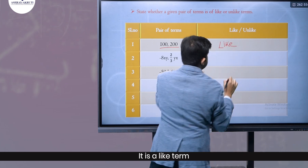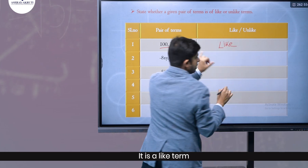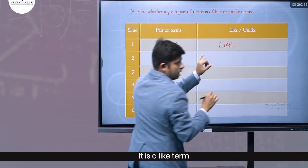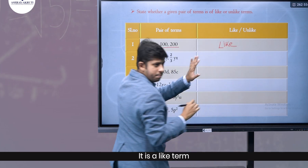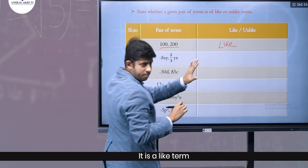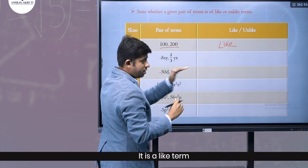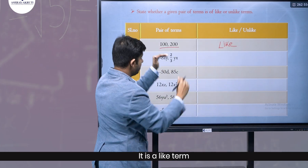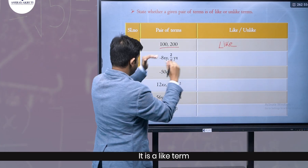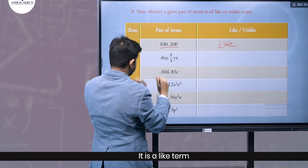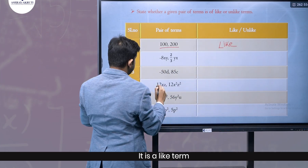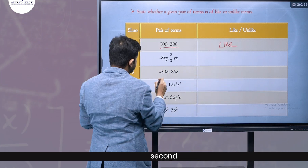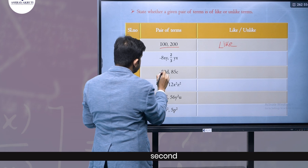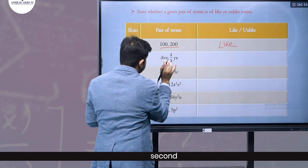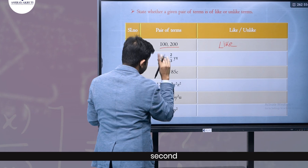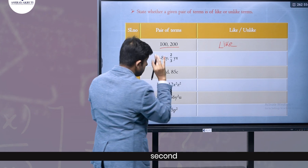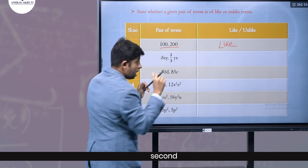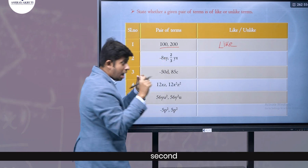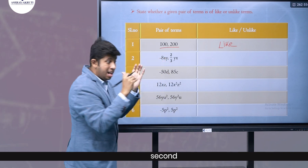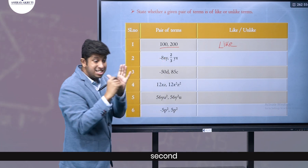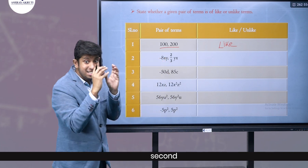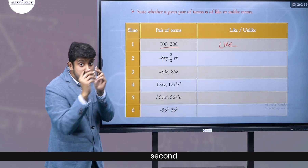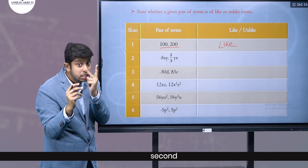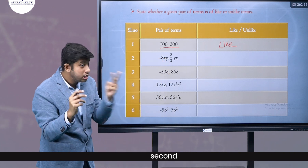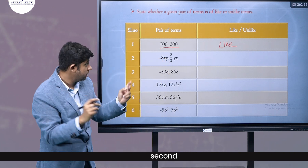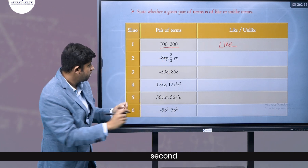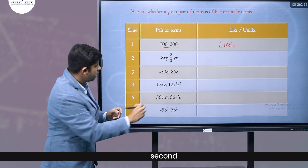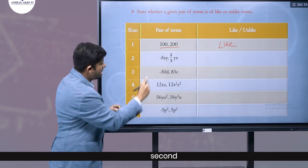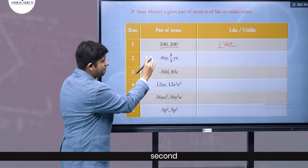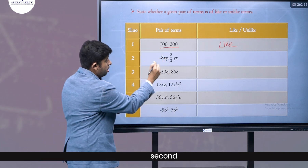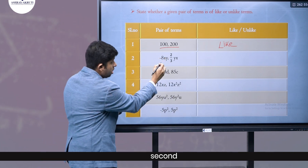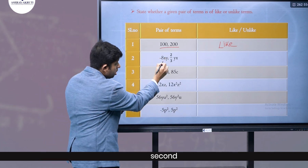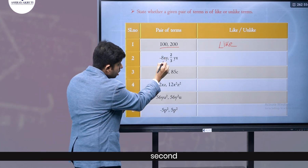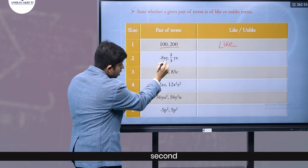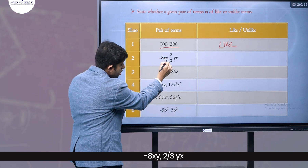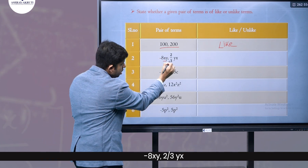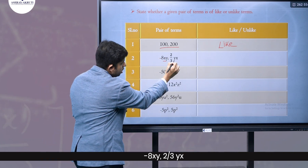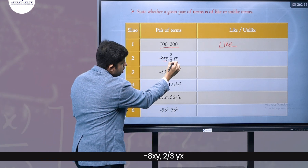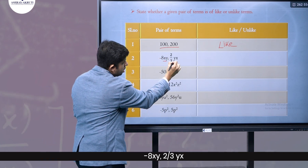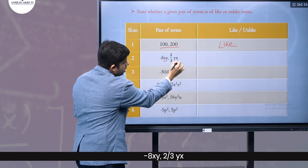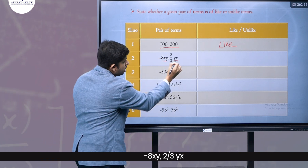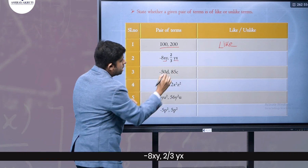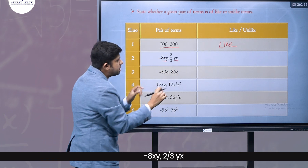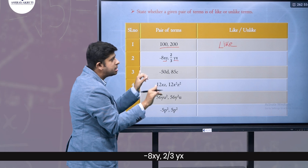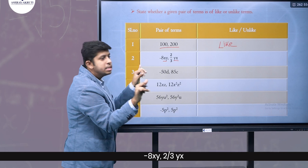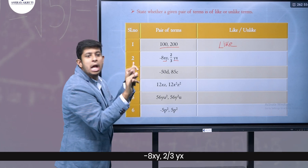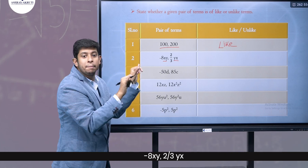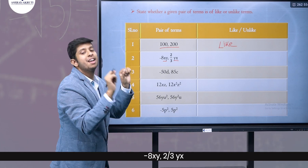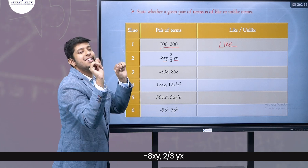Second, minus 8xy, comma 2 by